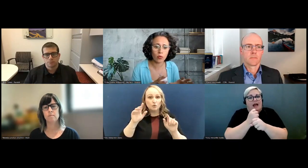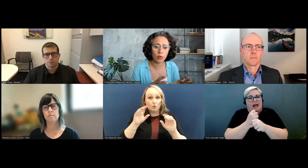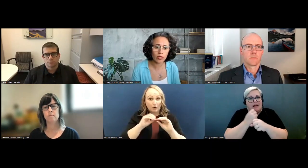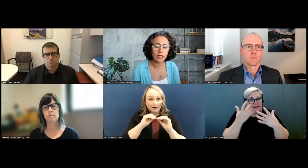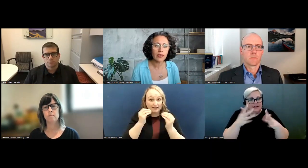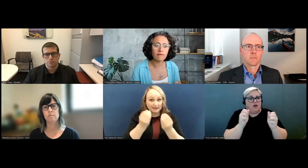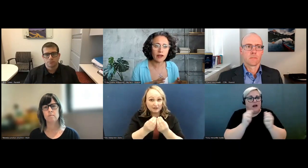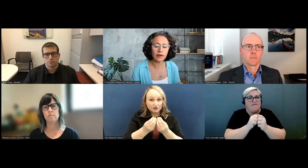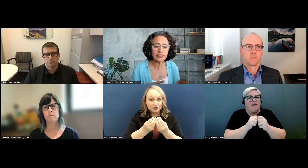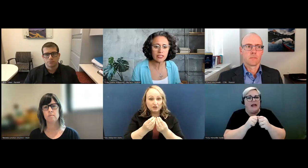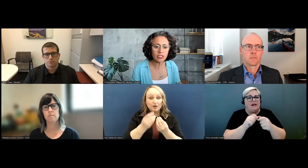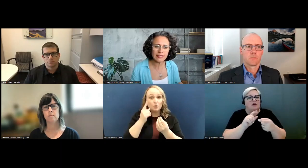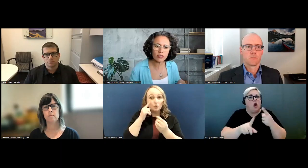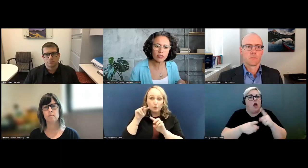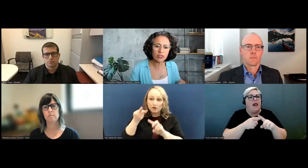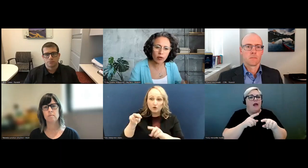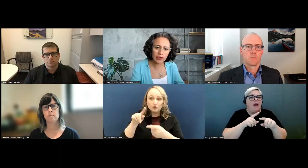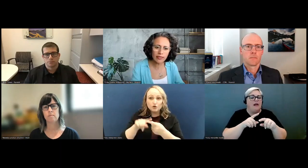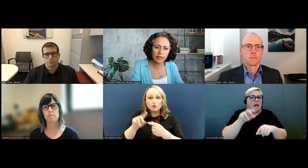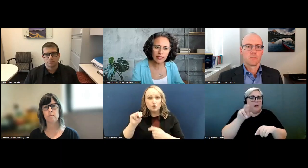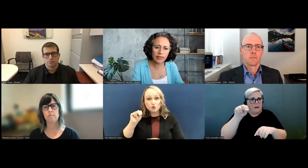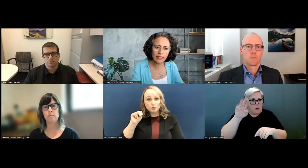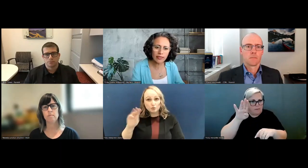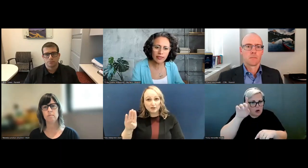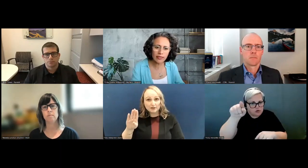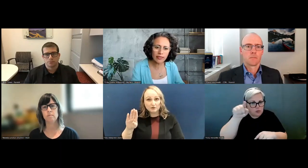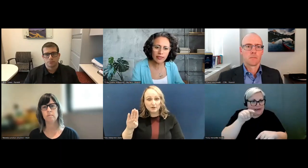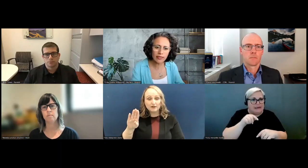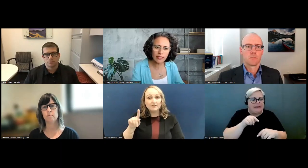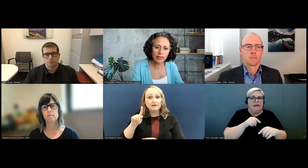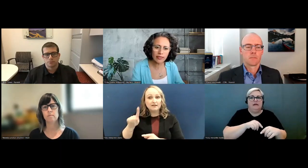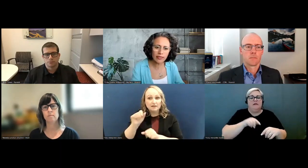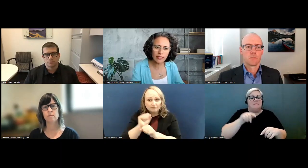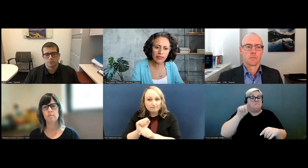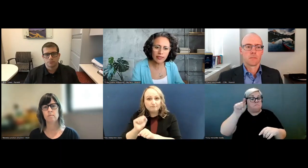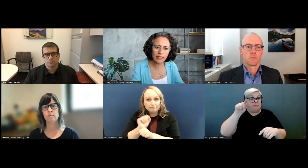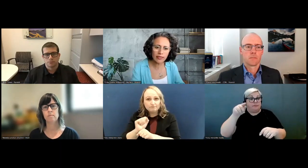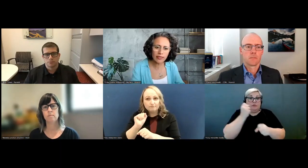have worked very diligently in supporting